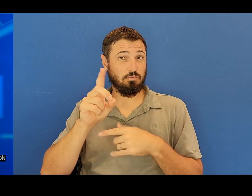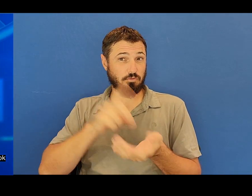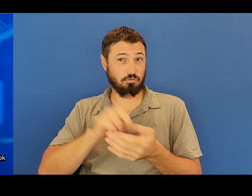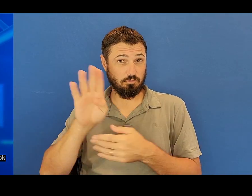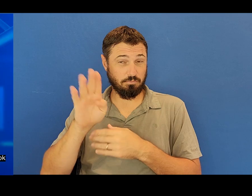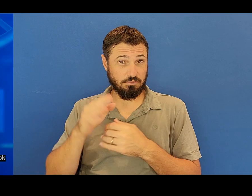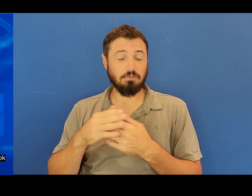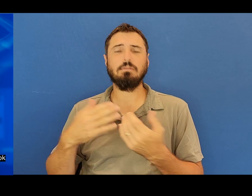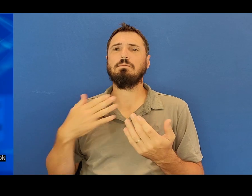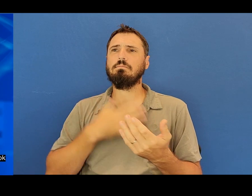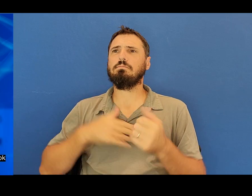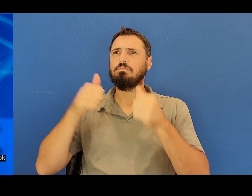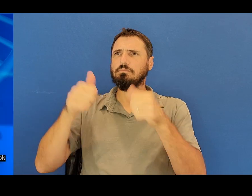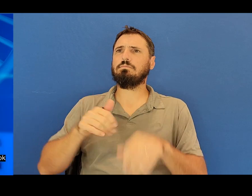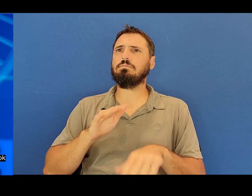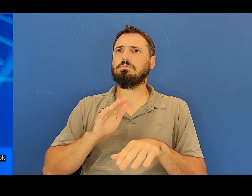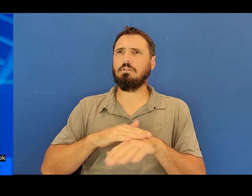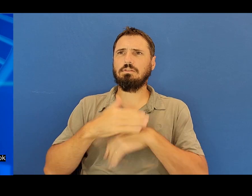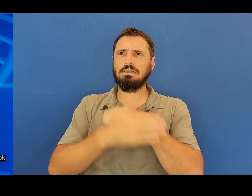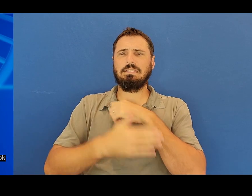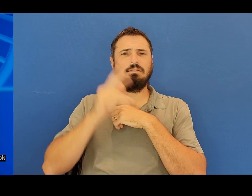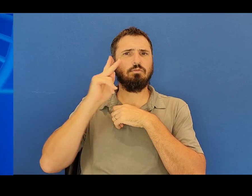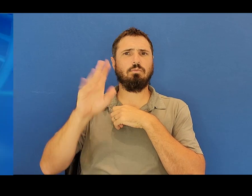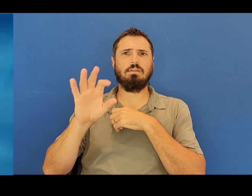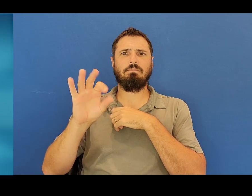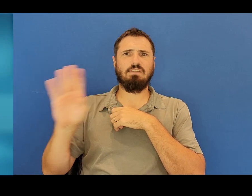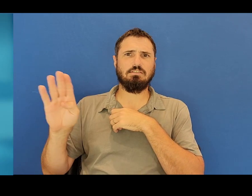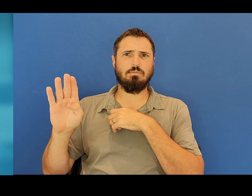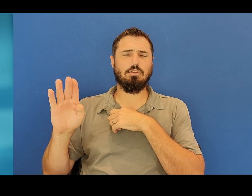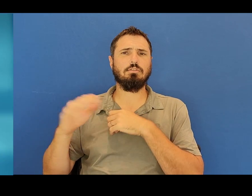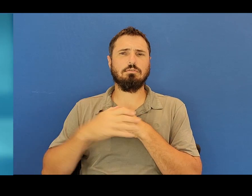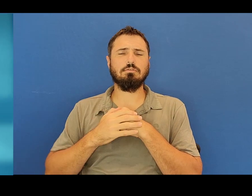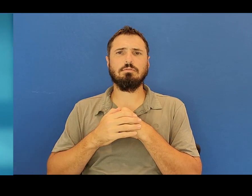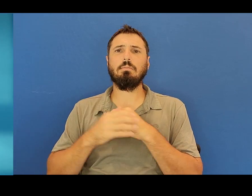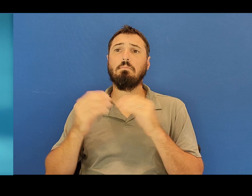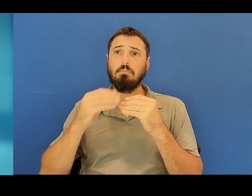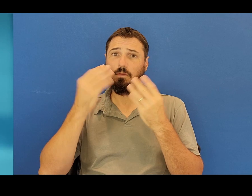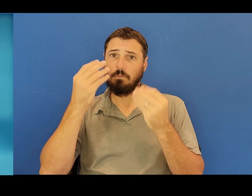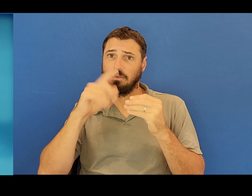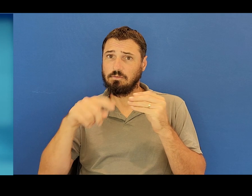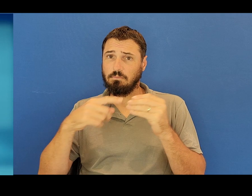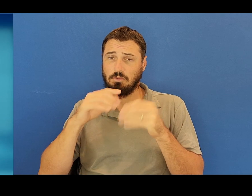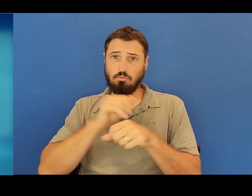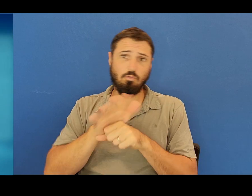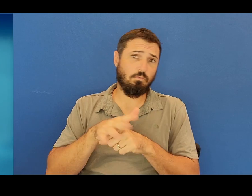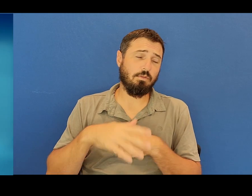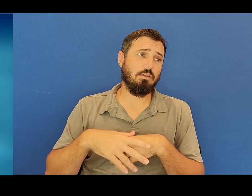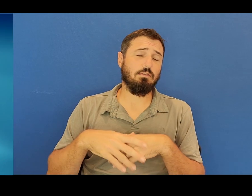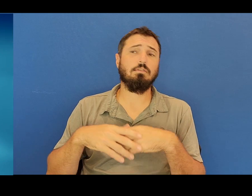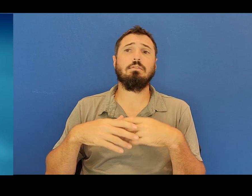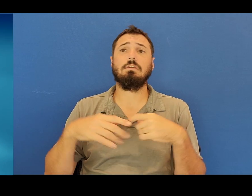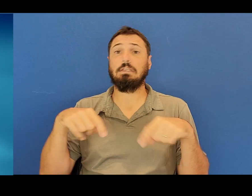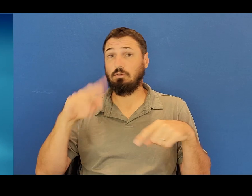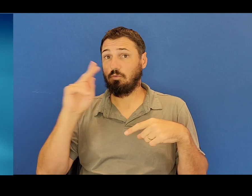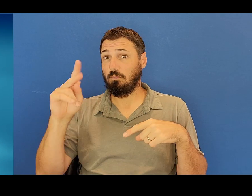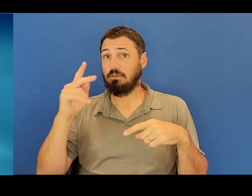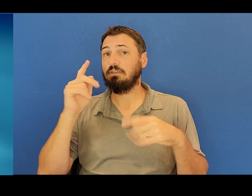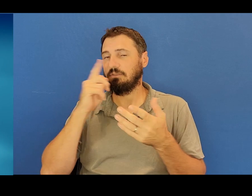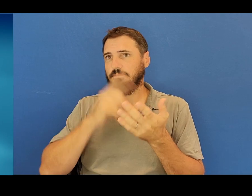please post them to our County of Kauai Facebook page. For more information on COVID-19 on Kauai,